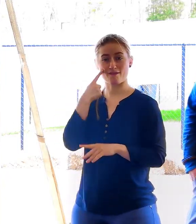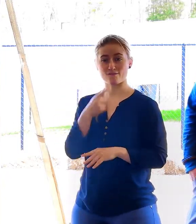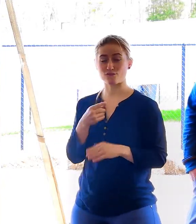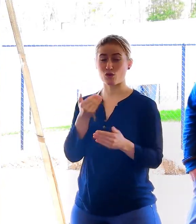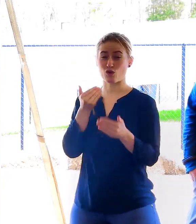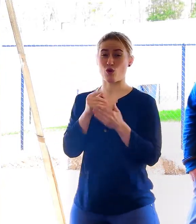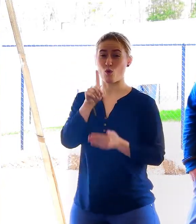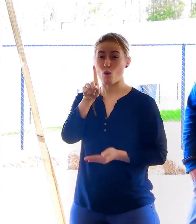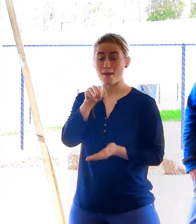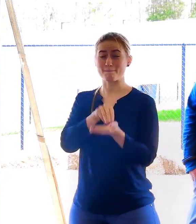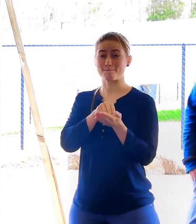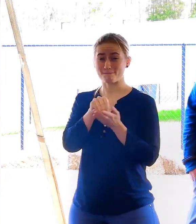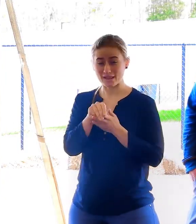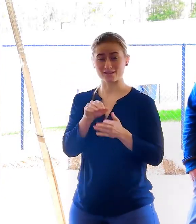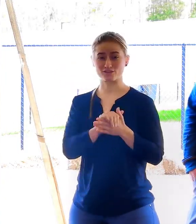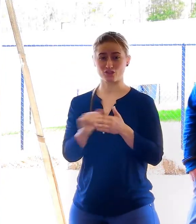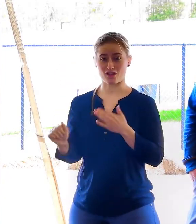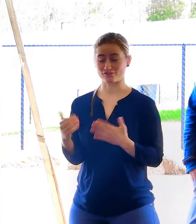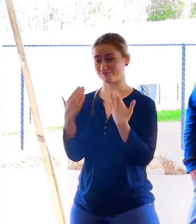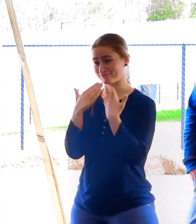Tung.